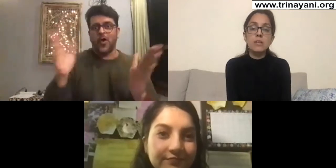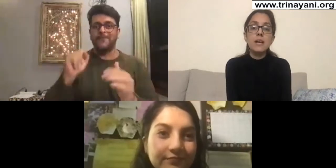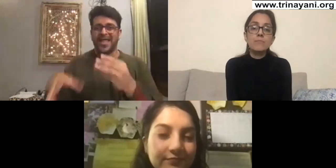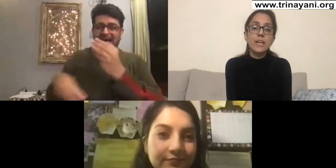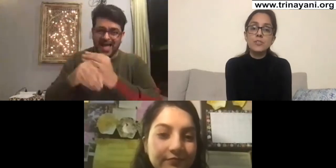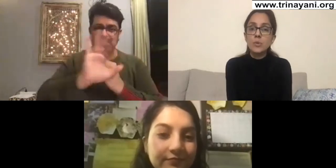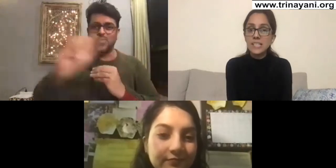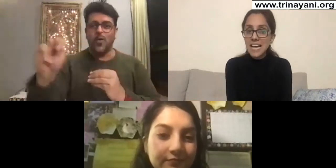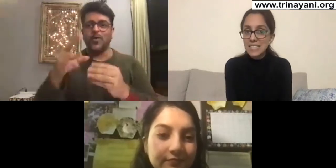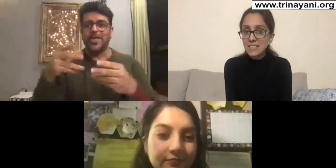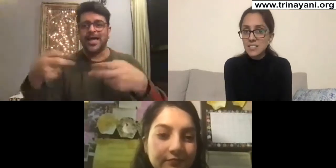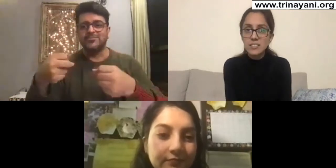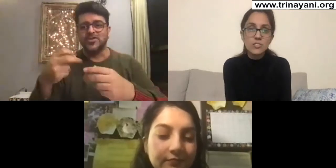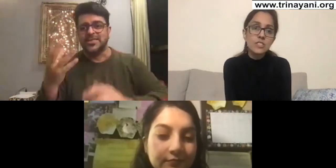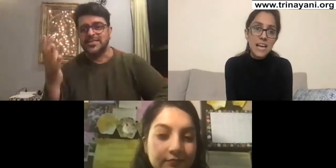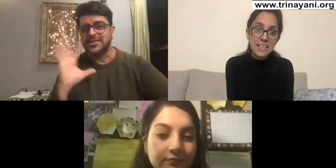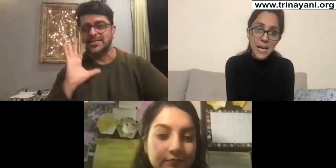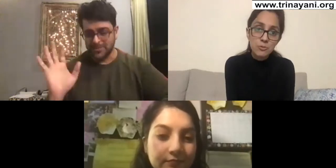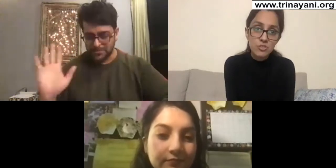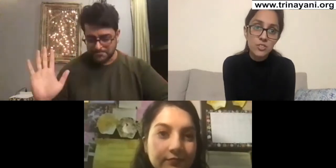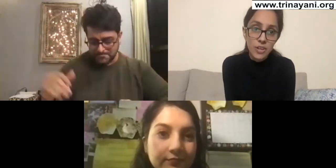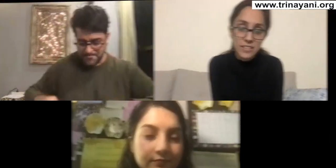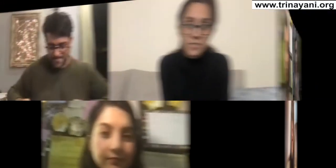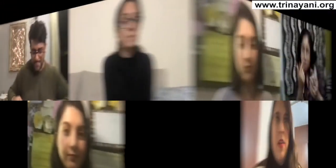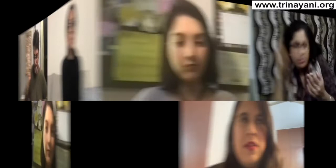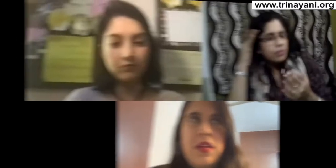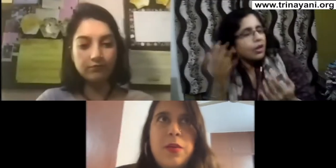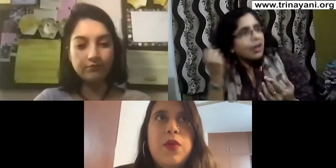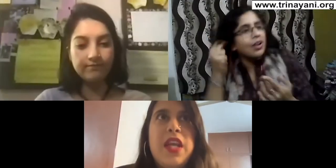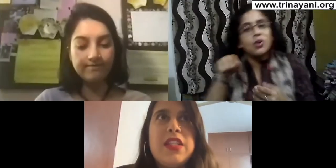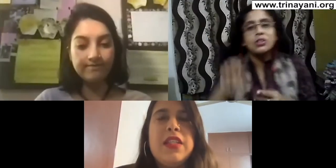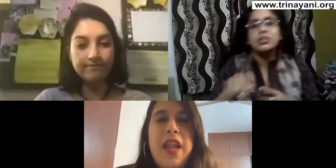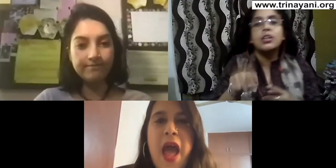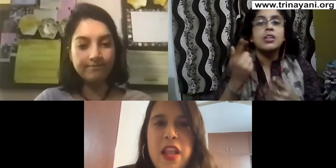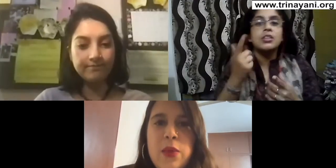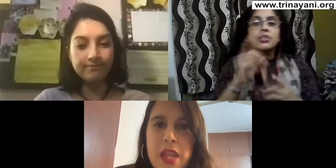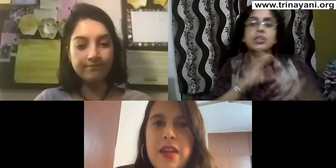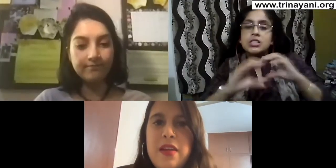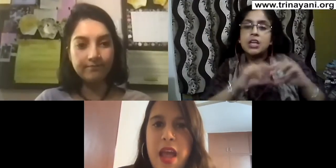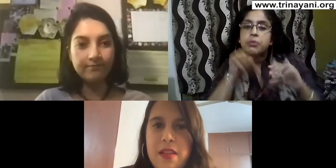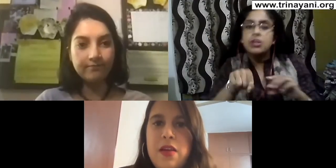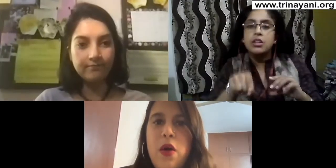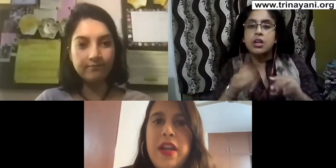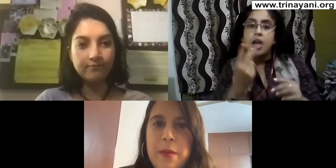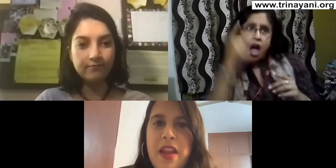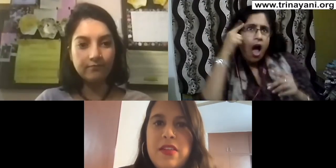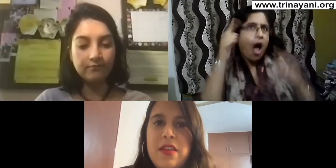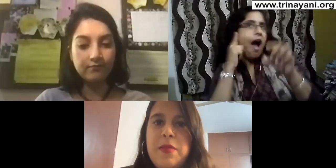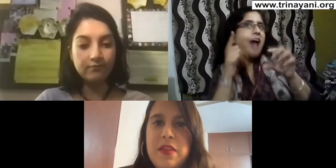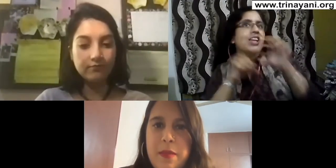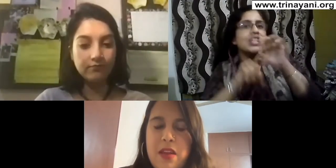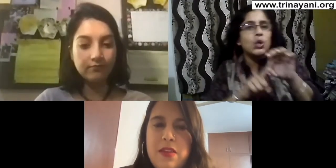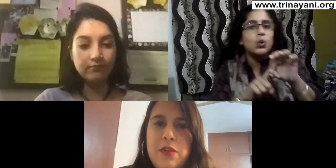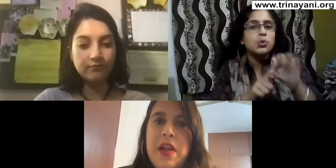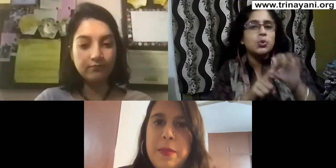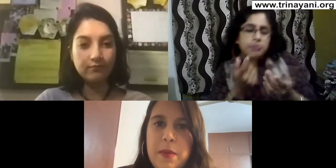remember that we need access here and just add captions to your content. That the communication that I curate as a content manager, as a